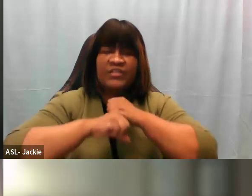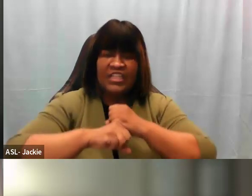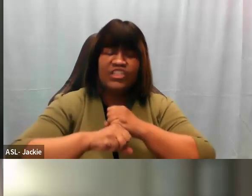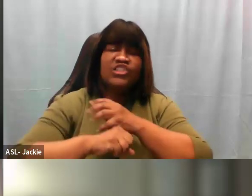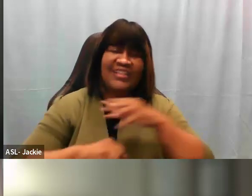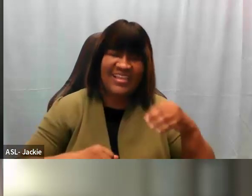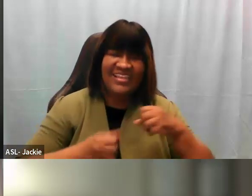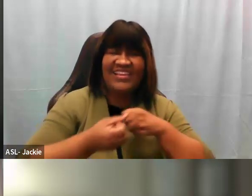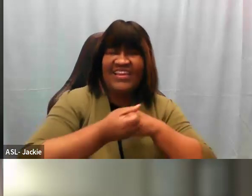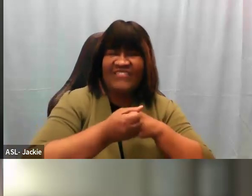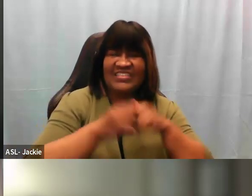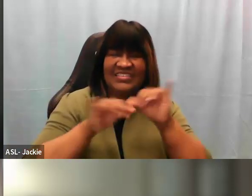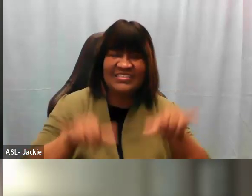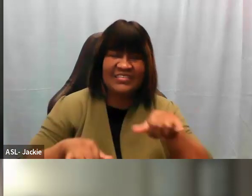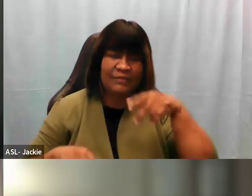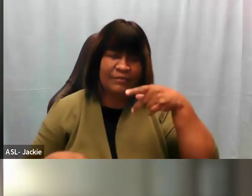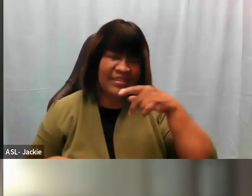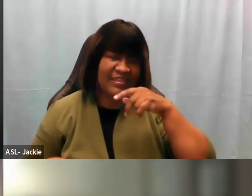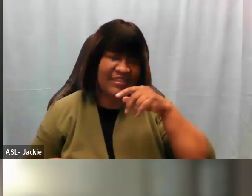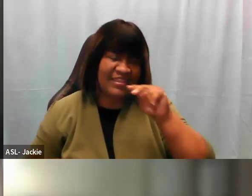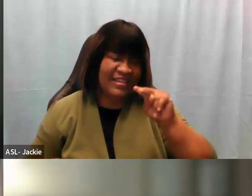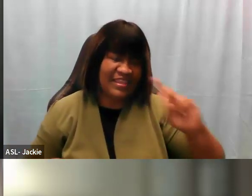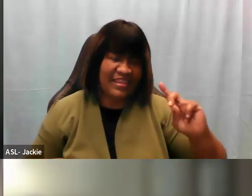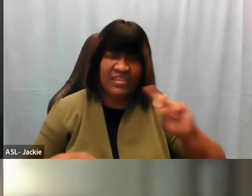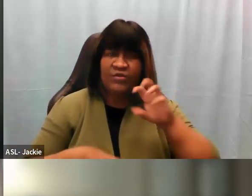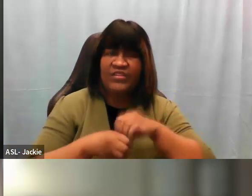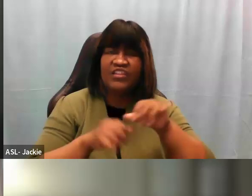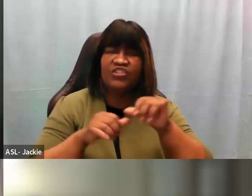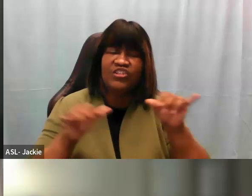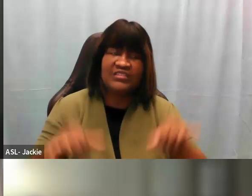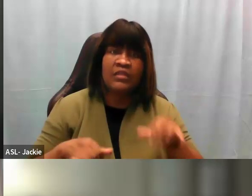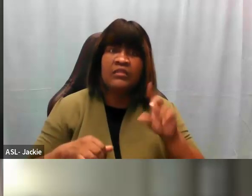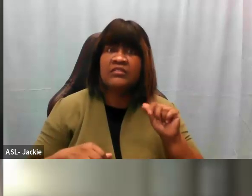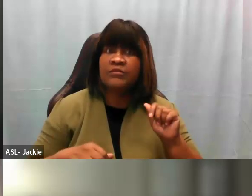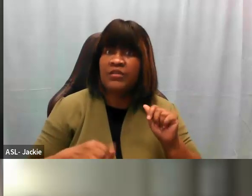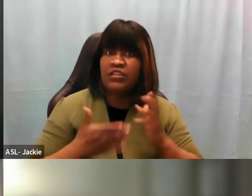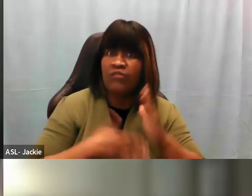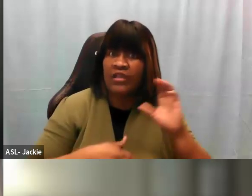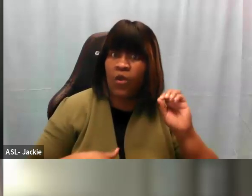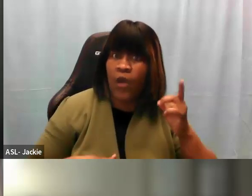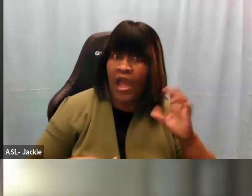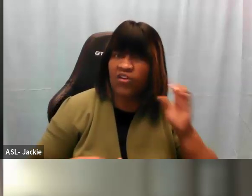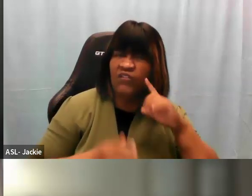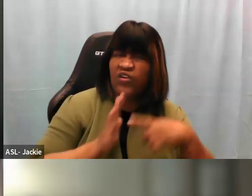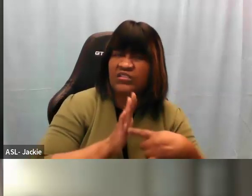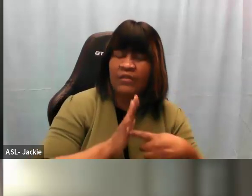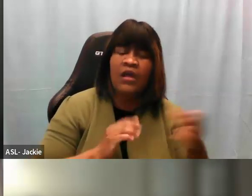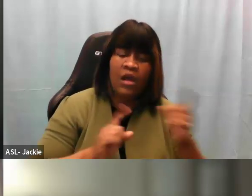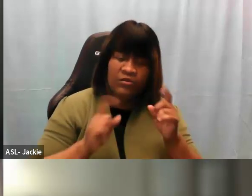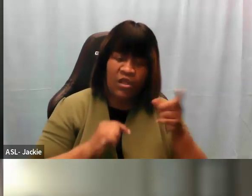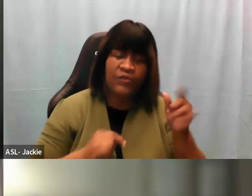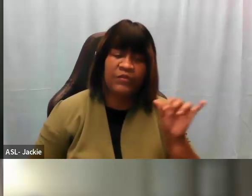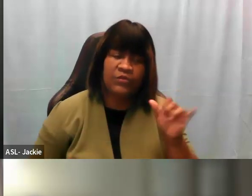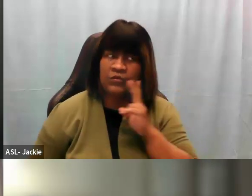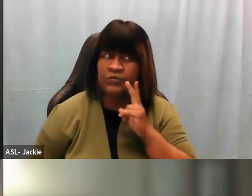system within your state. Disability rights, like in Ohio, it's Disability Rights Ohio. So I would also talk with them